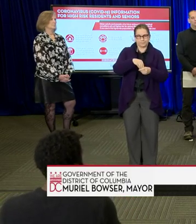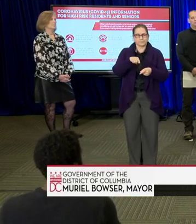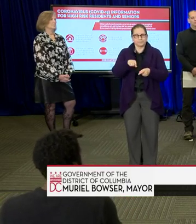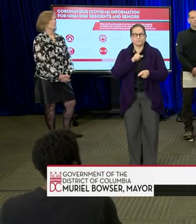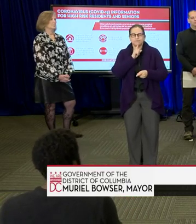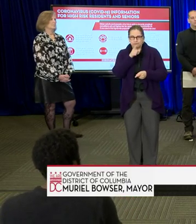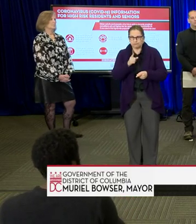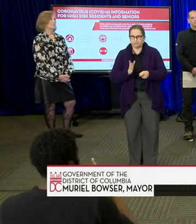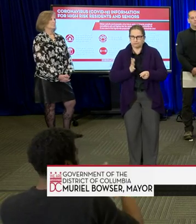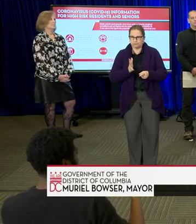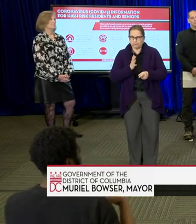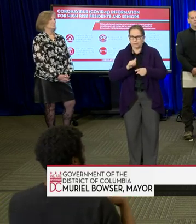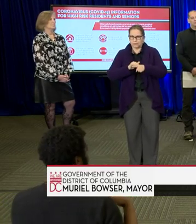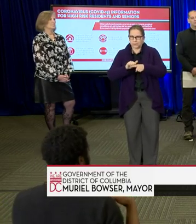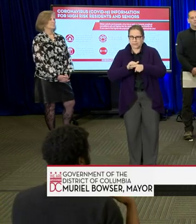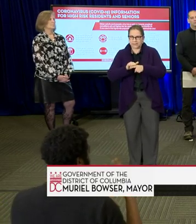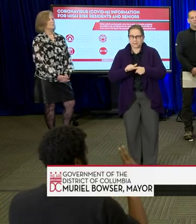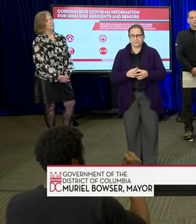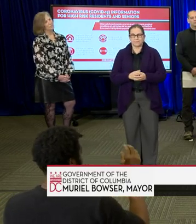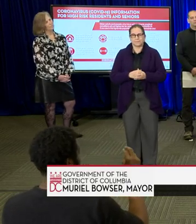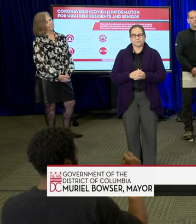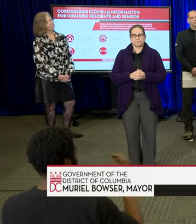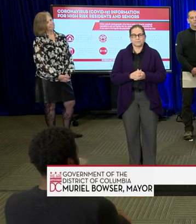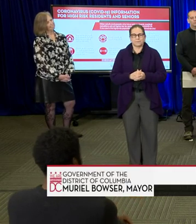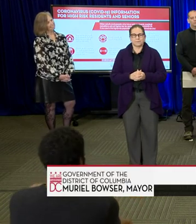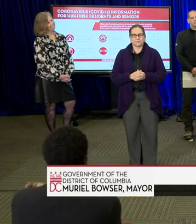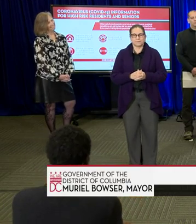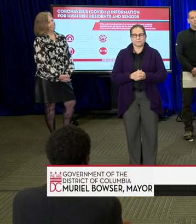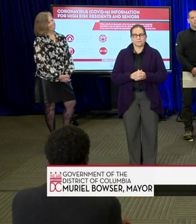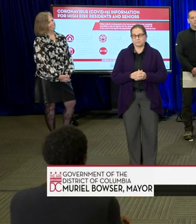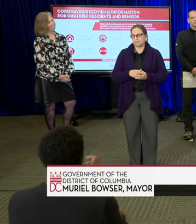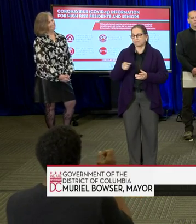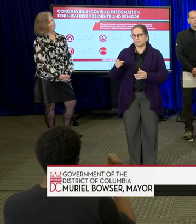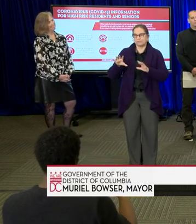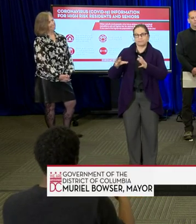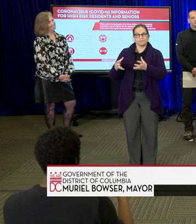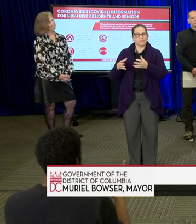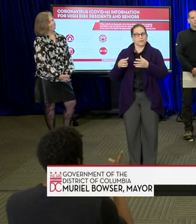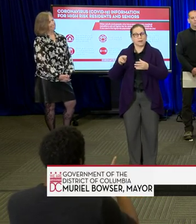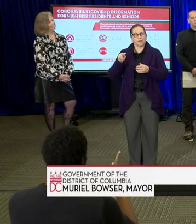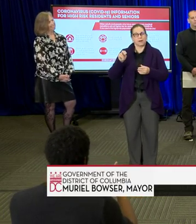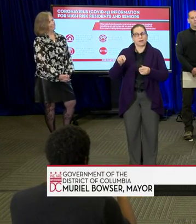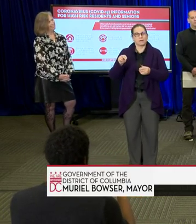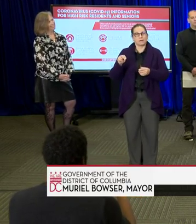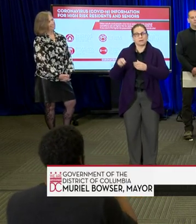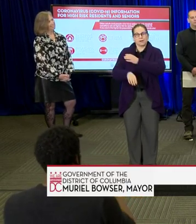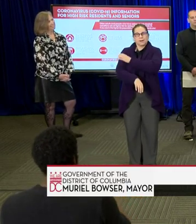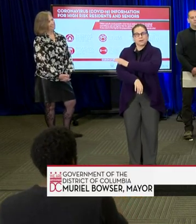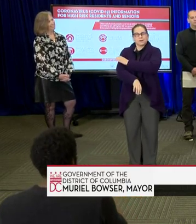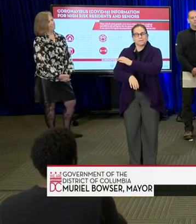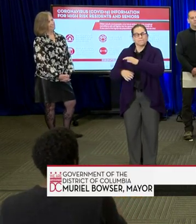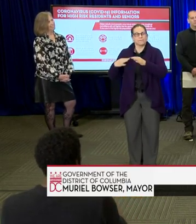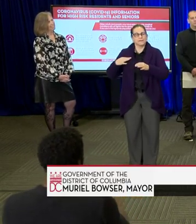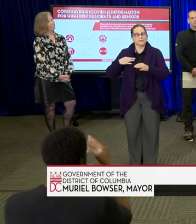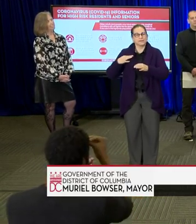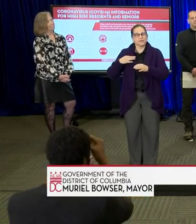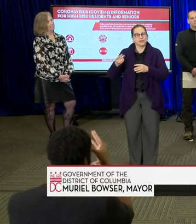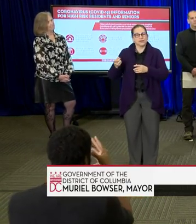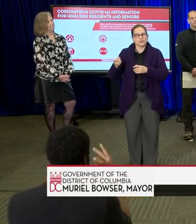other volunteers who are non-clinical participate in activities such as logistics, data